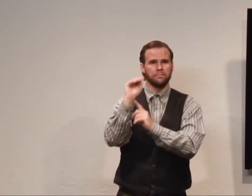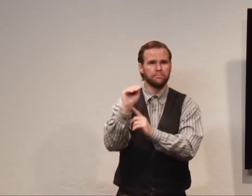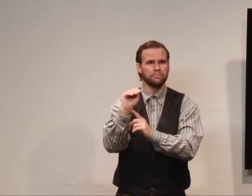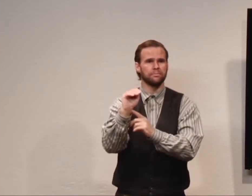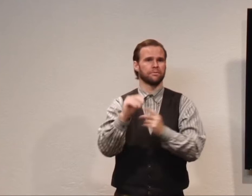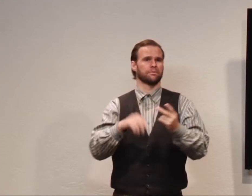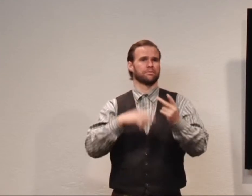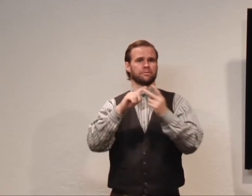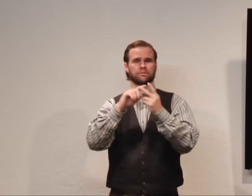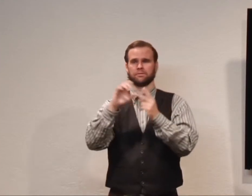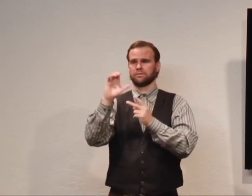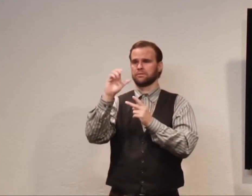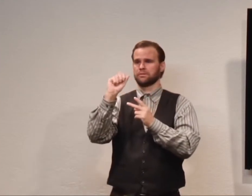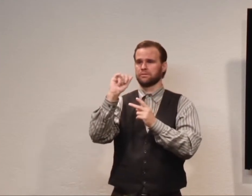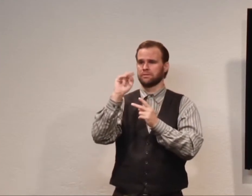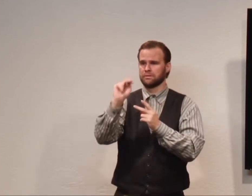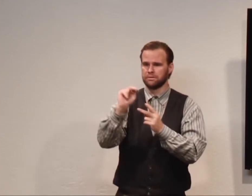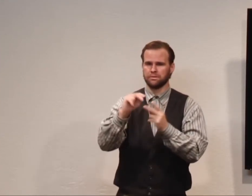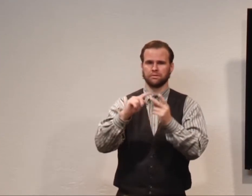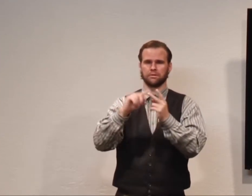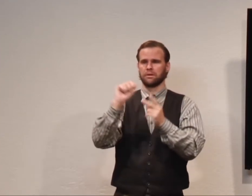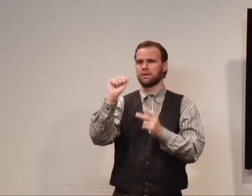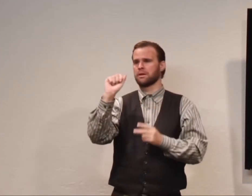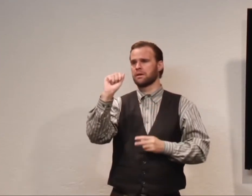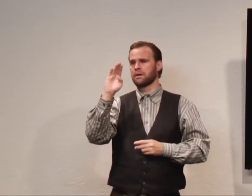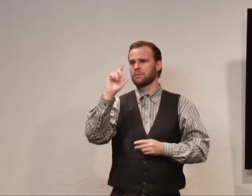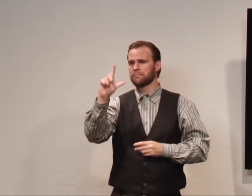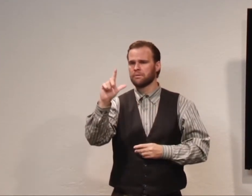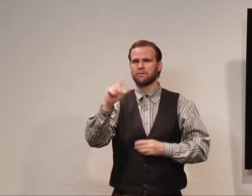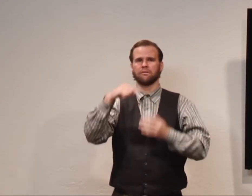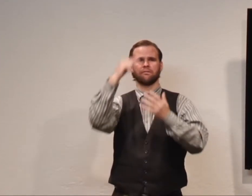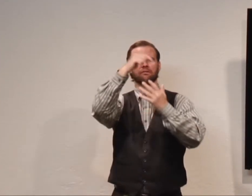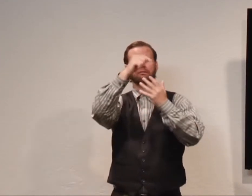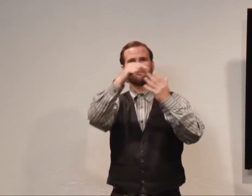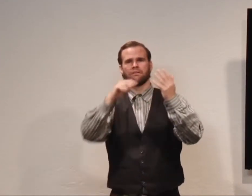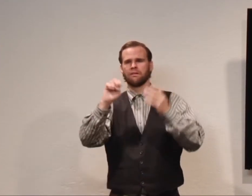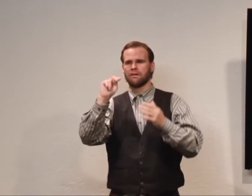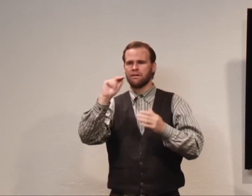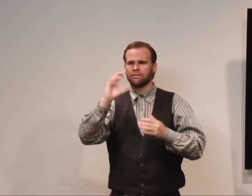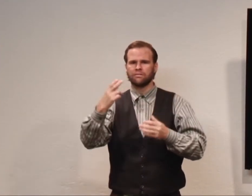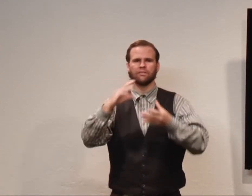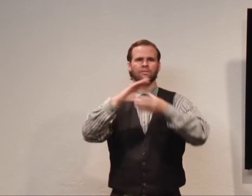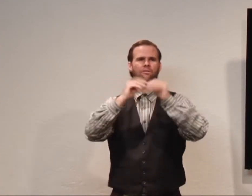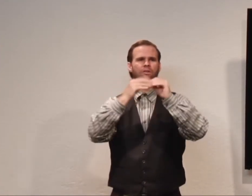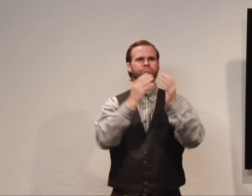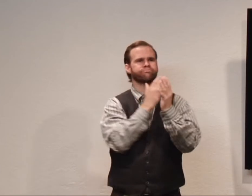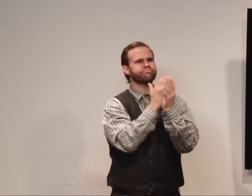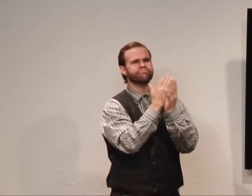So we see that Adam, Cain, Abel, and Enoch,